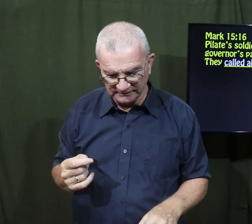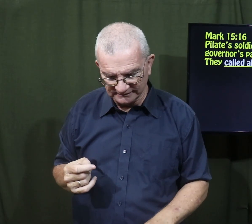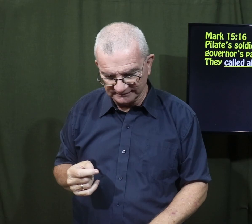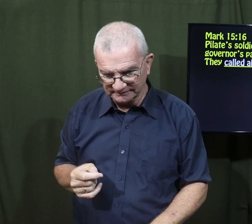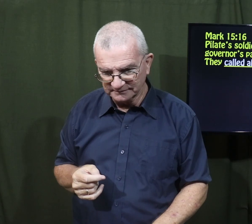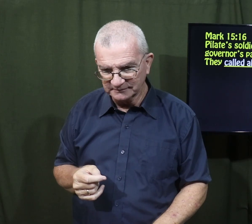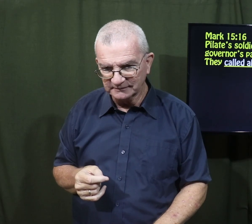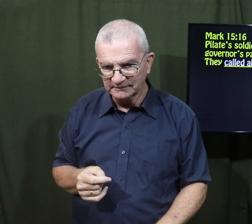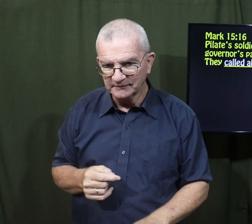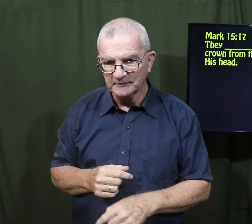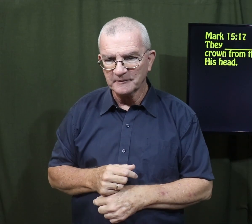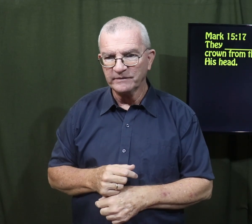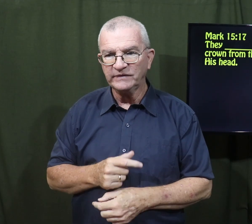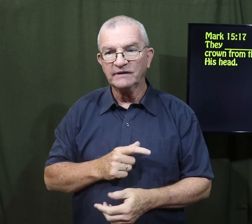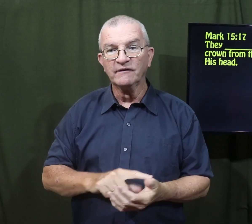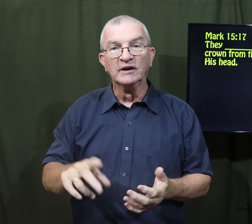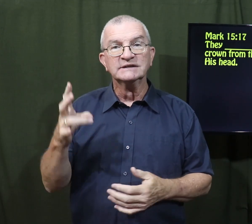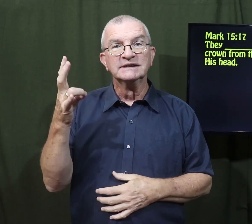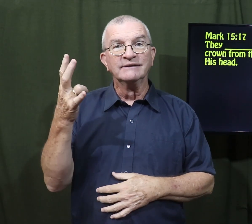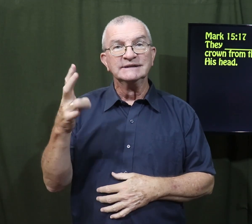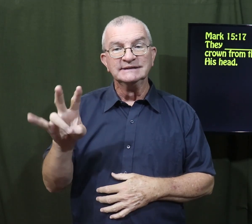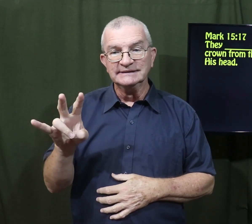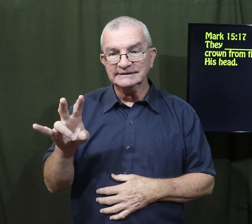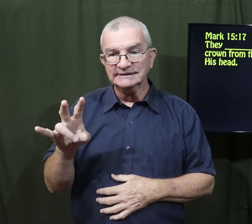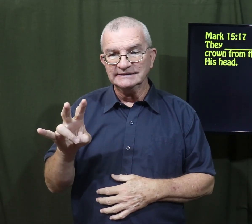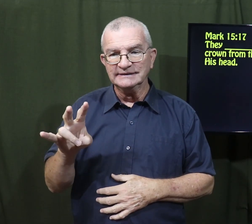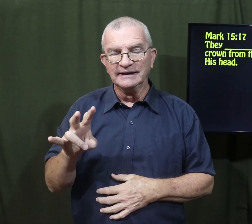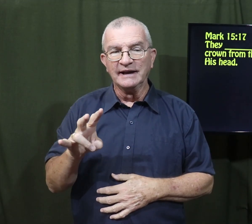do? Verse 17.